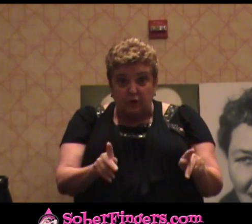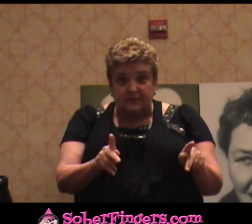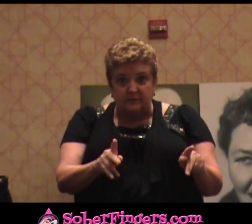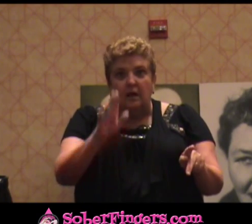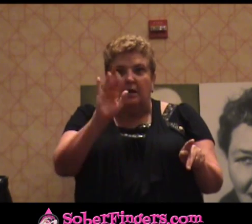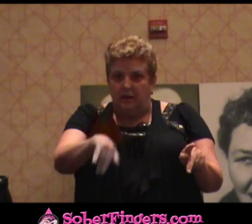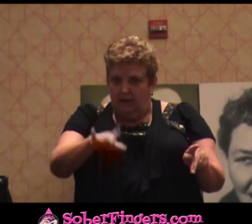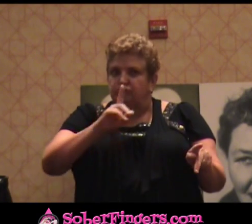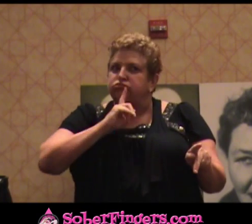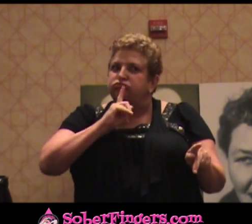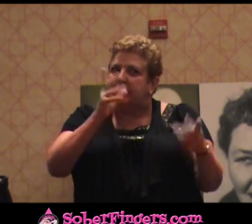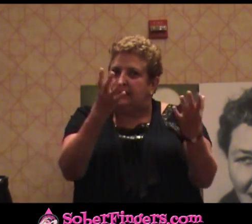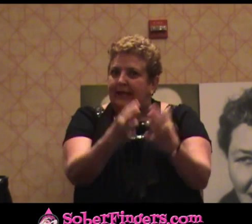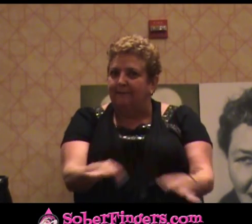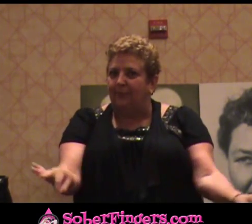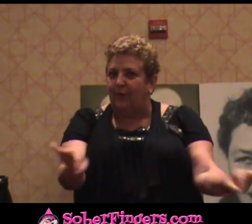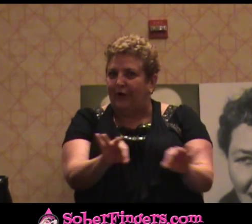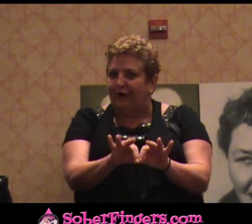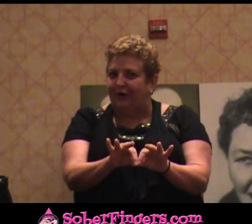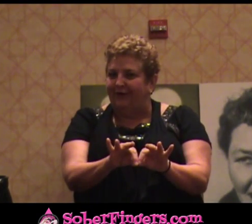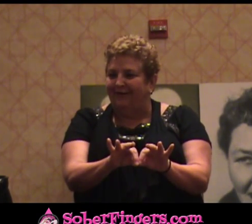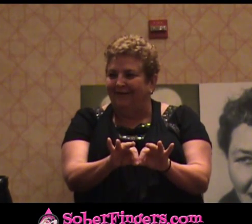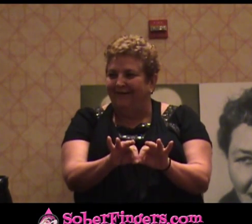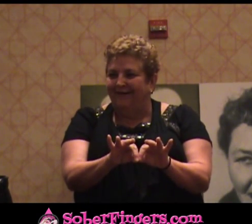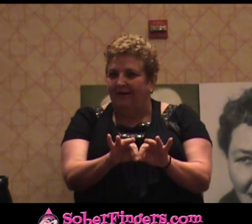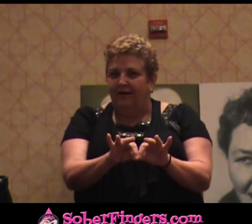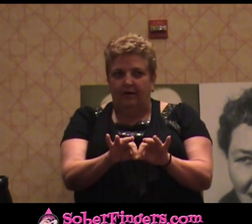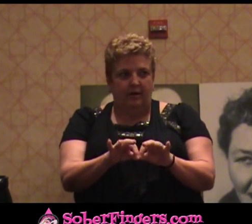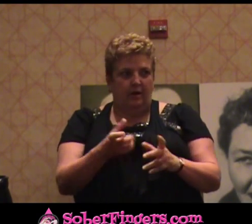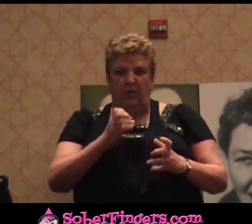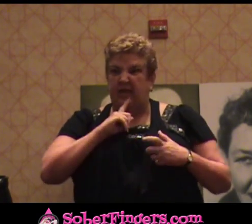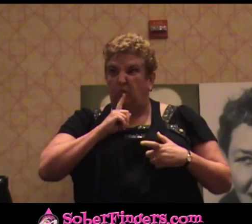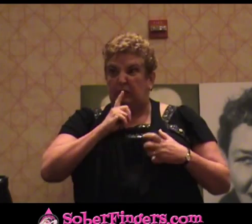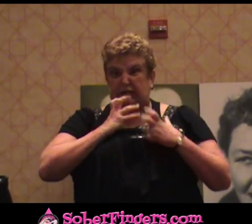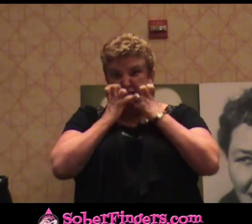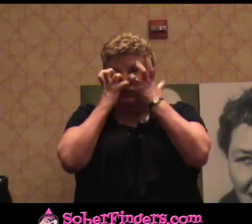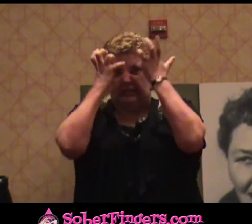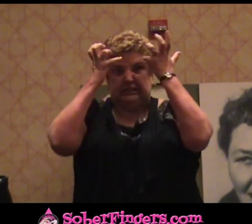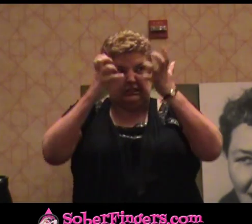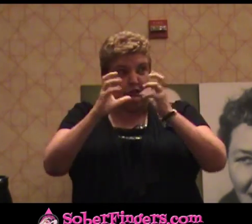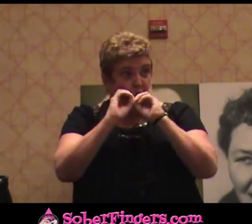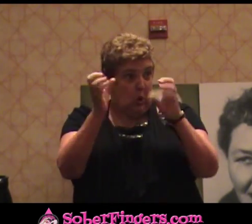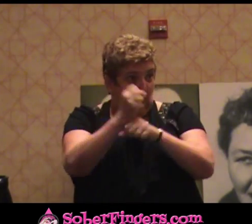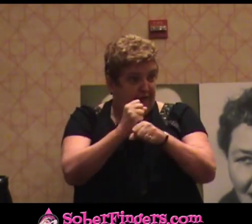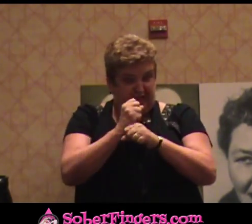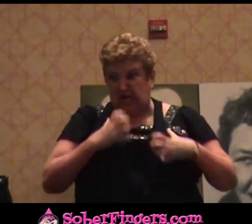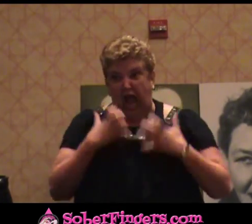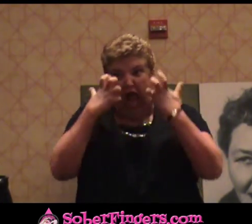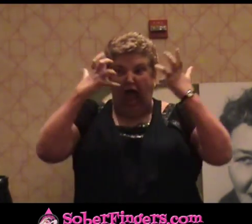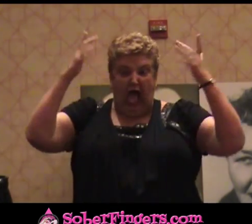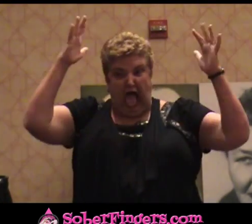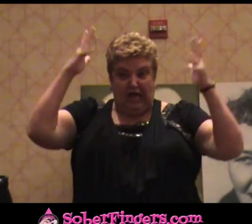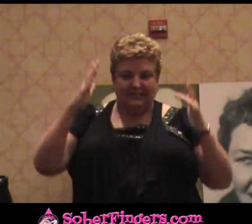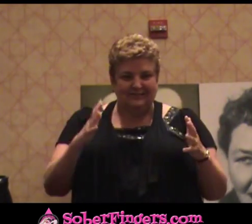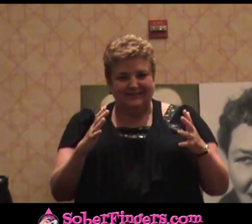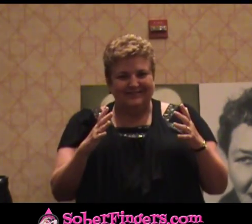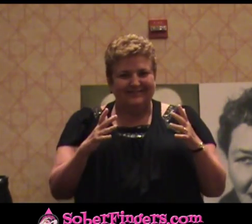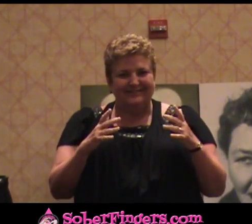important. We get weird when there ain't no coffee to me, right? Anyway. He'll be freaking out, ain't